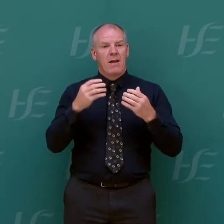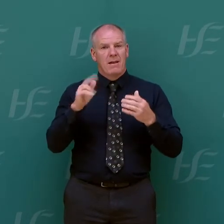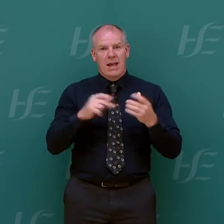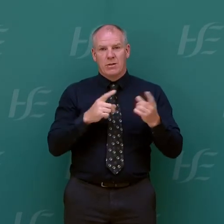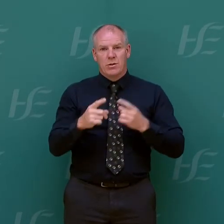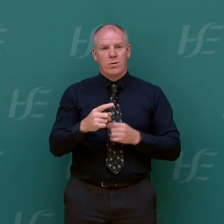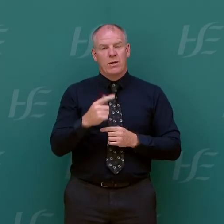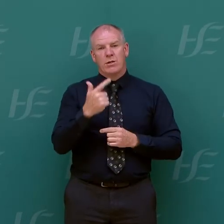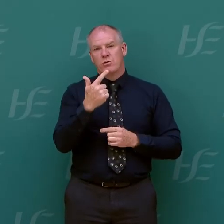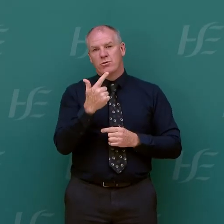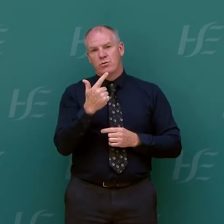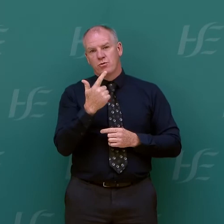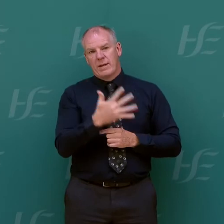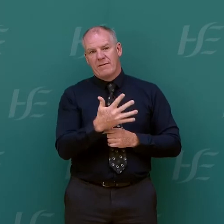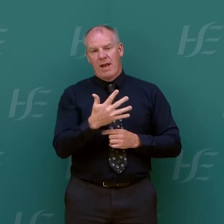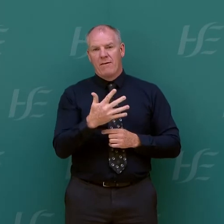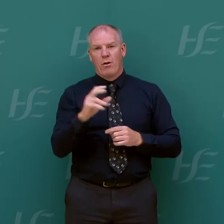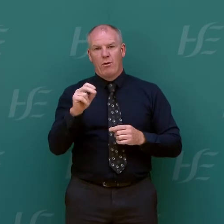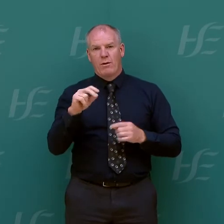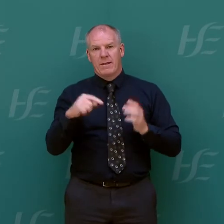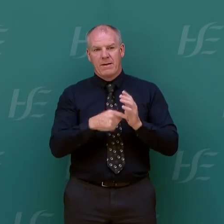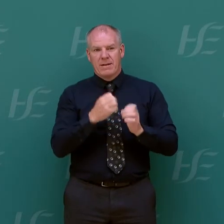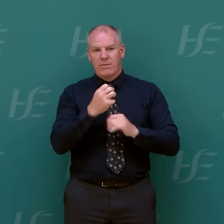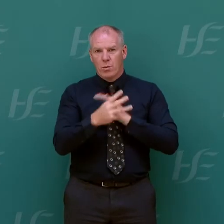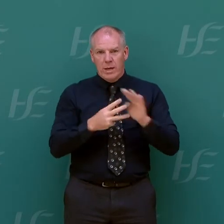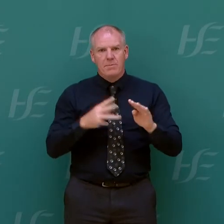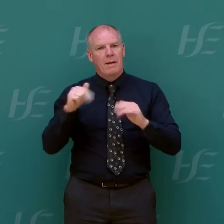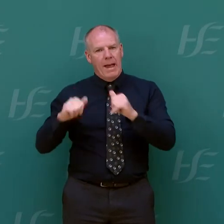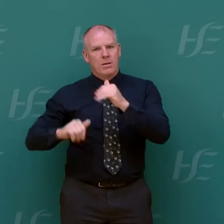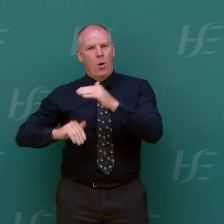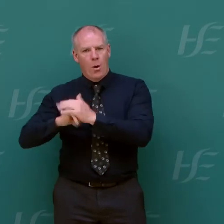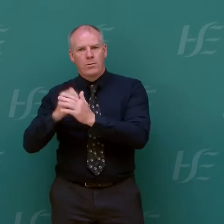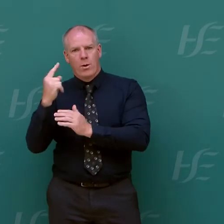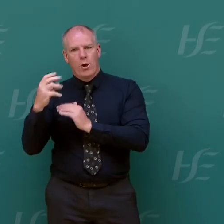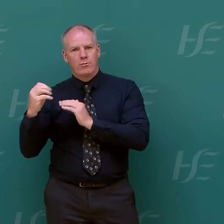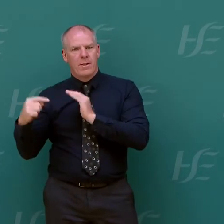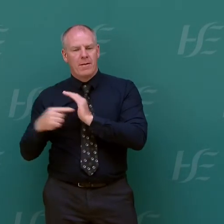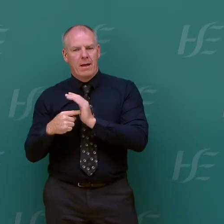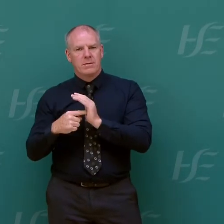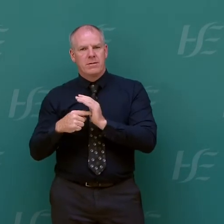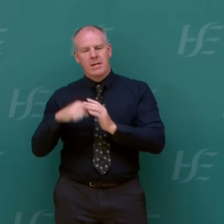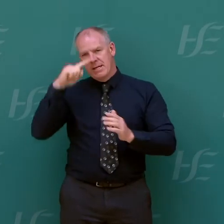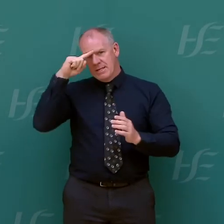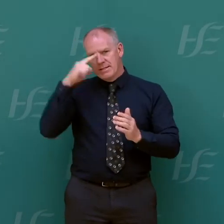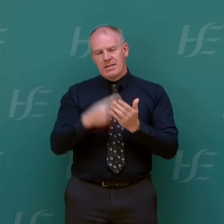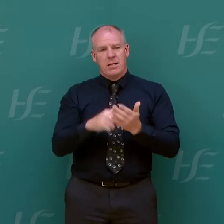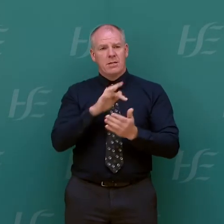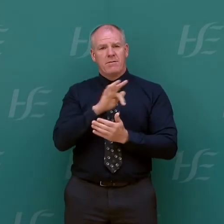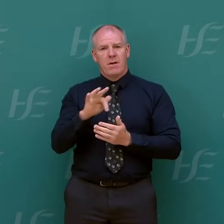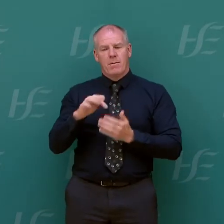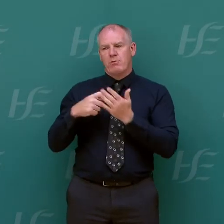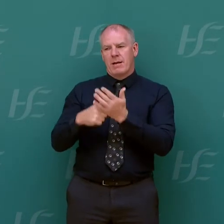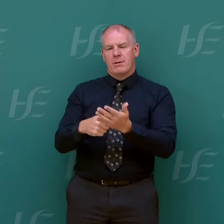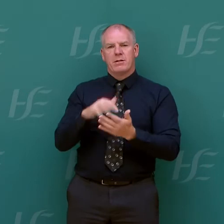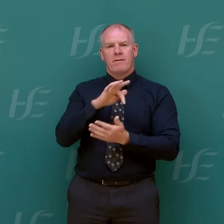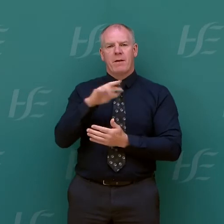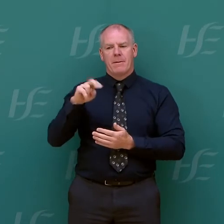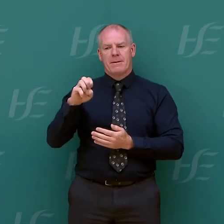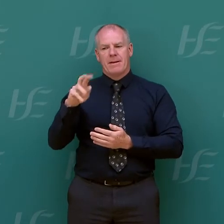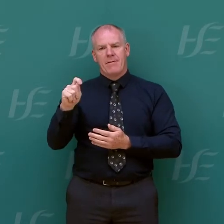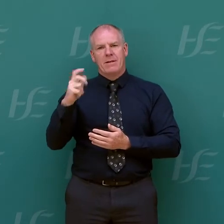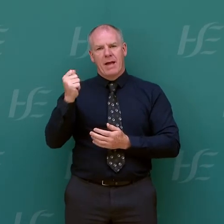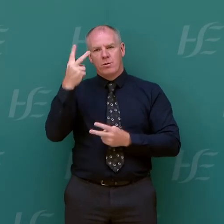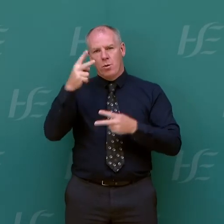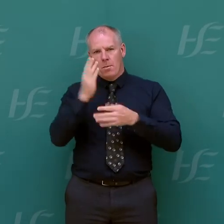25 and 30,000, have capacity for 100,000. Decision from recommendation from NEFIT yesterday, there's two aspects.